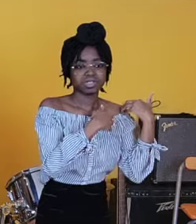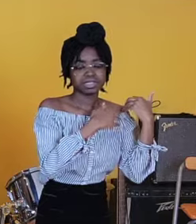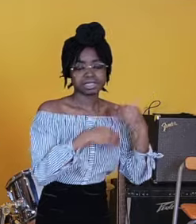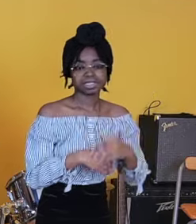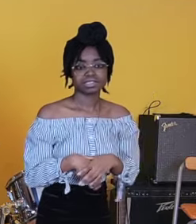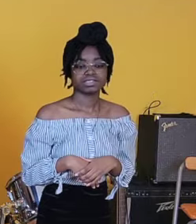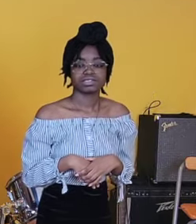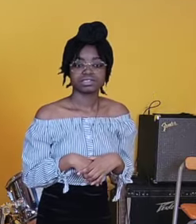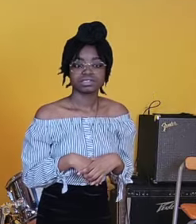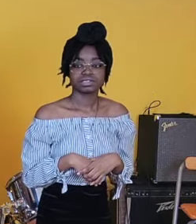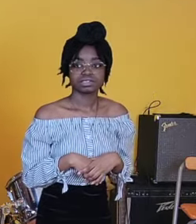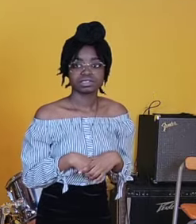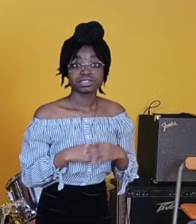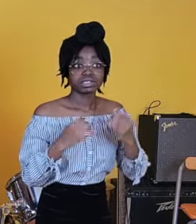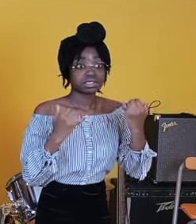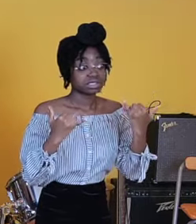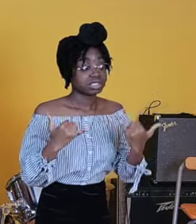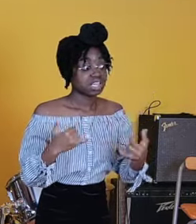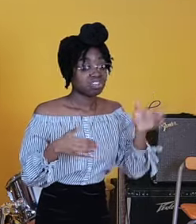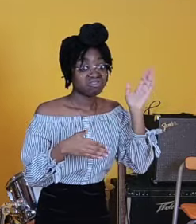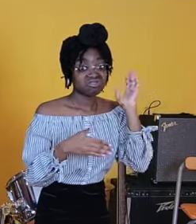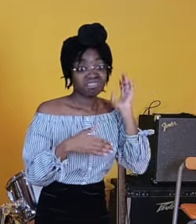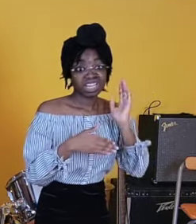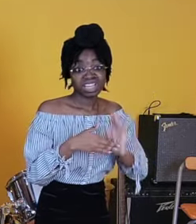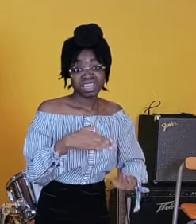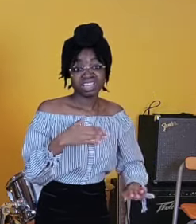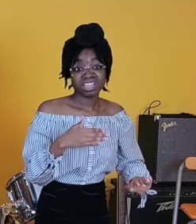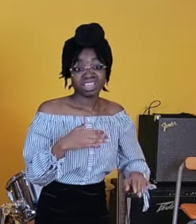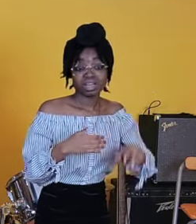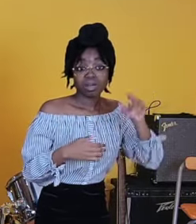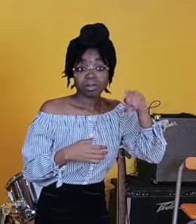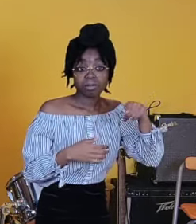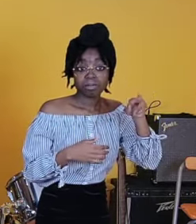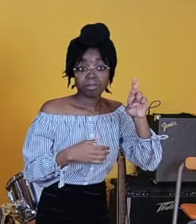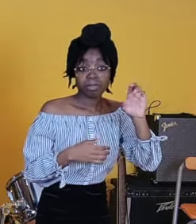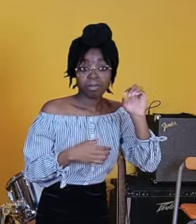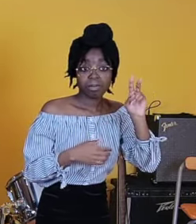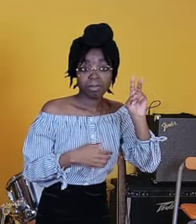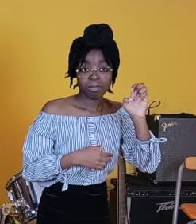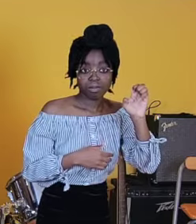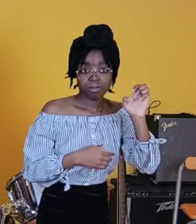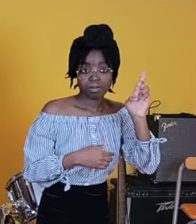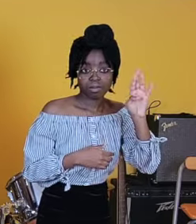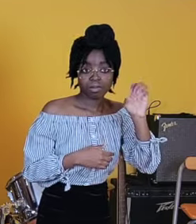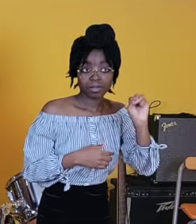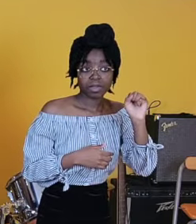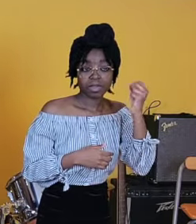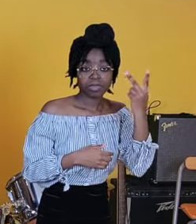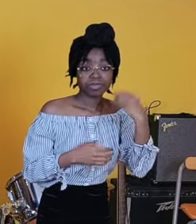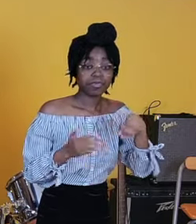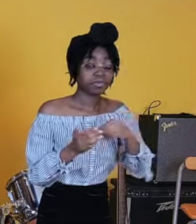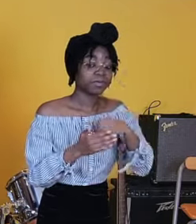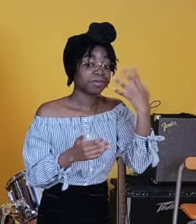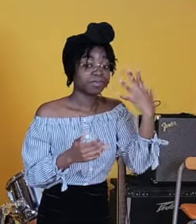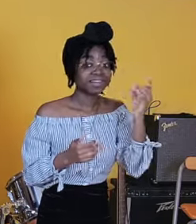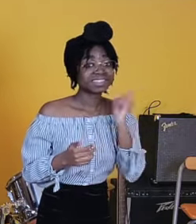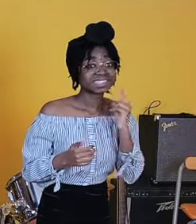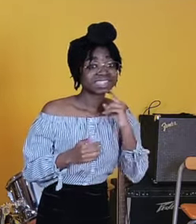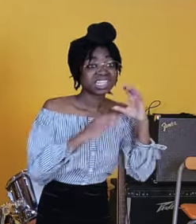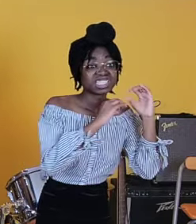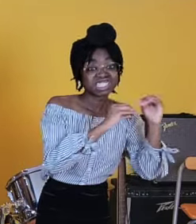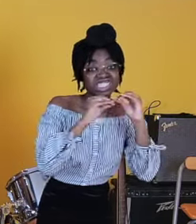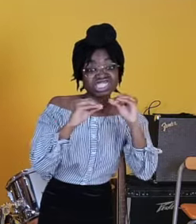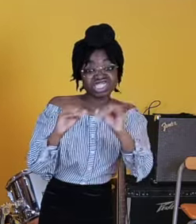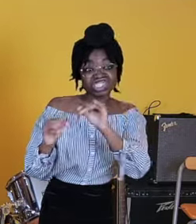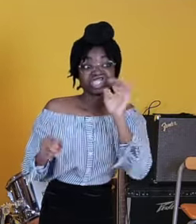we end now, take Proverbs 3:5 and train your children in the way that they should grow, the nurture and admonition of the